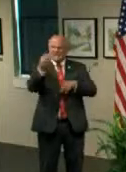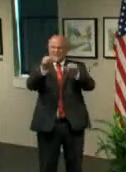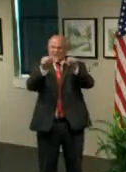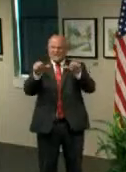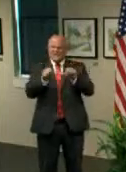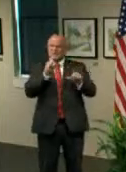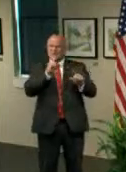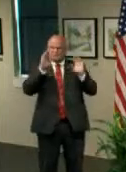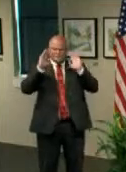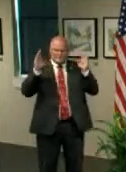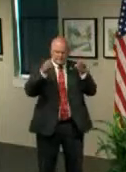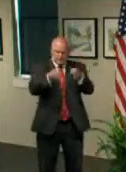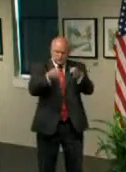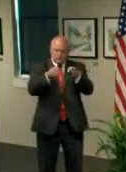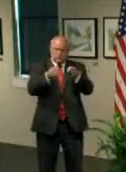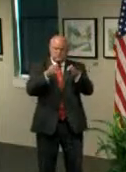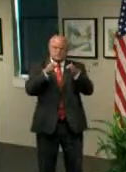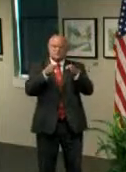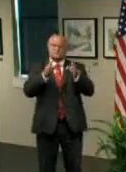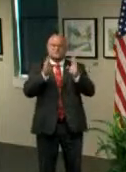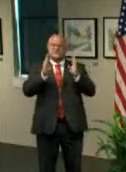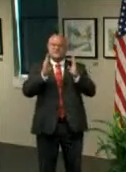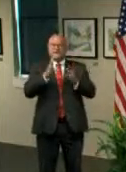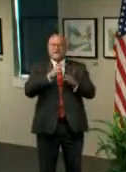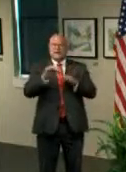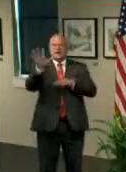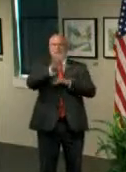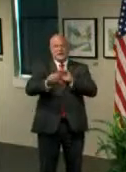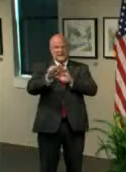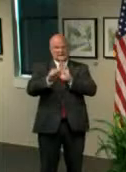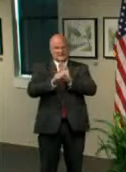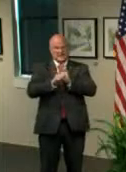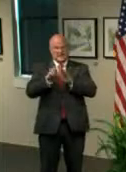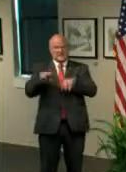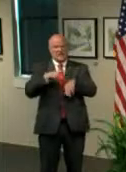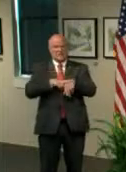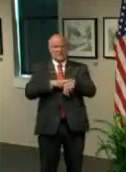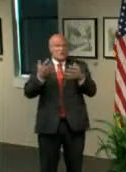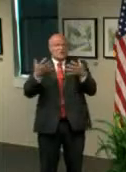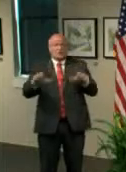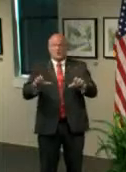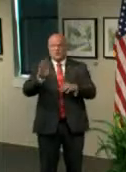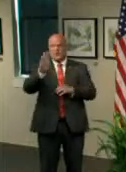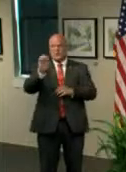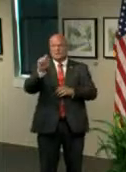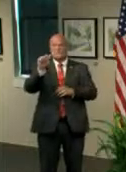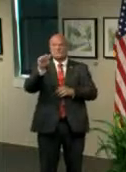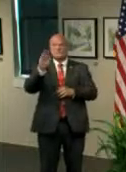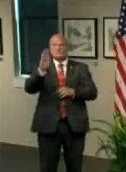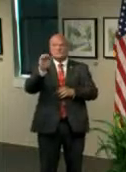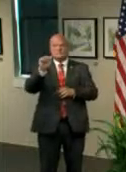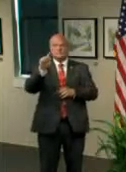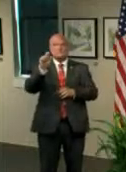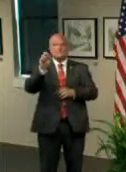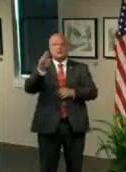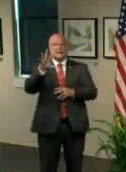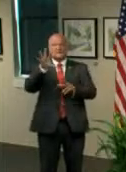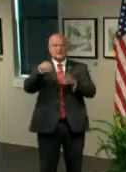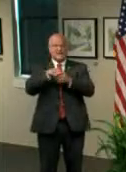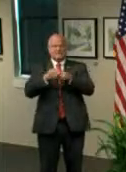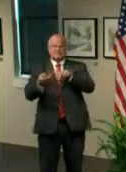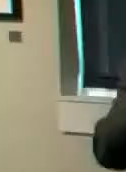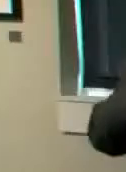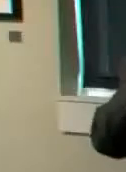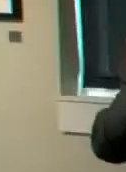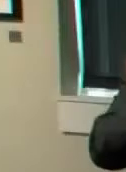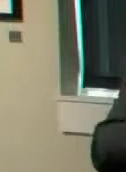areas that we need to pay close attention to across the state. And of course, we don't want Baxter County to be in one of